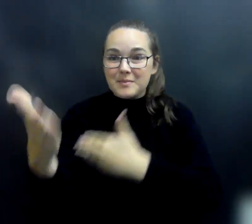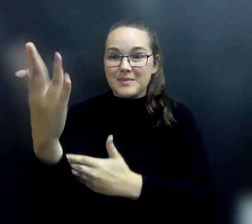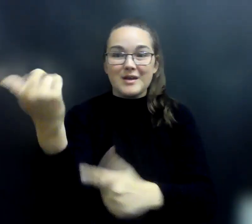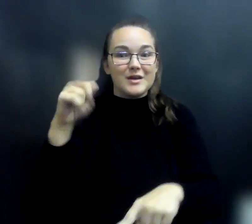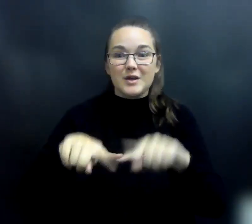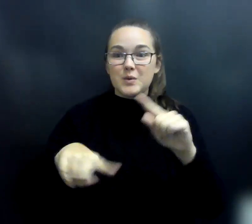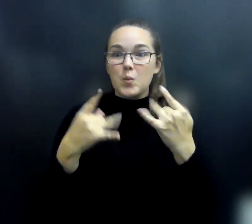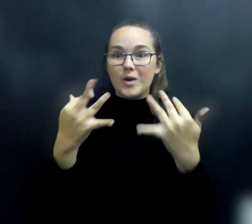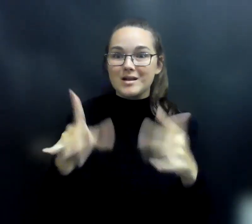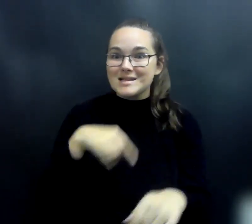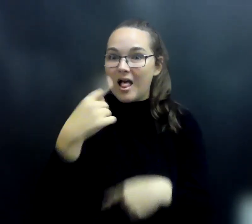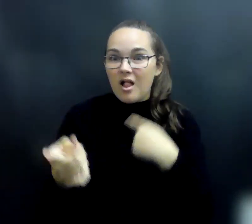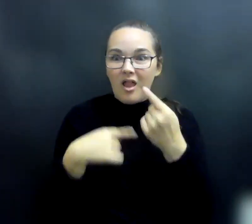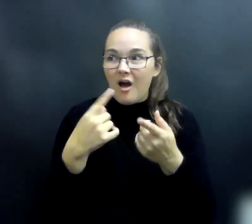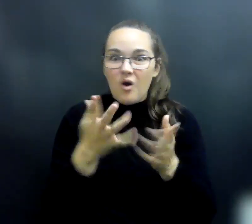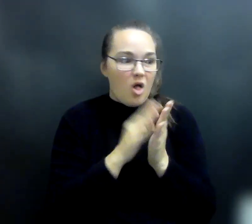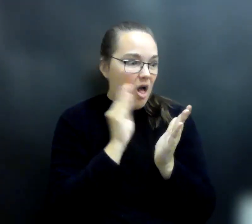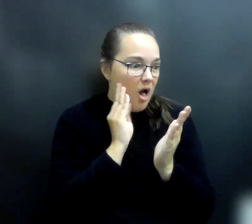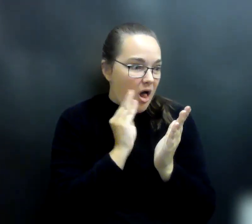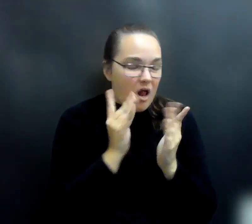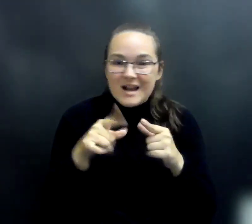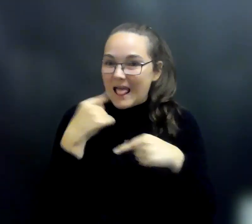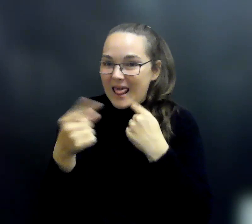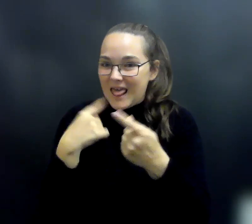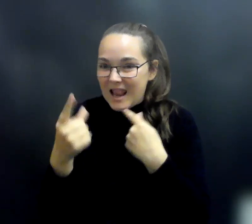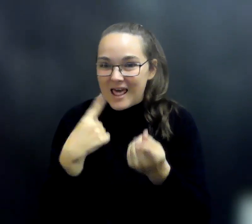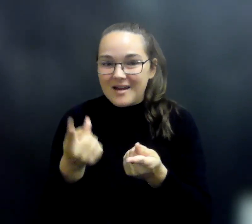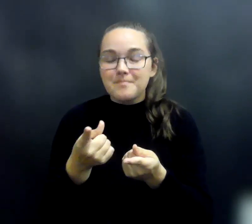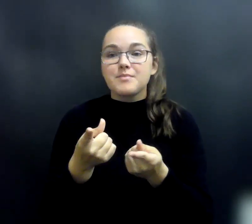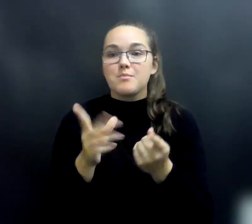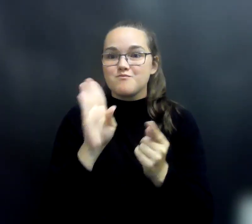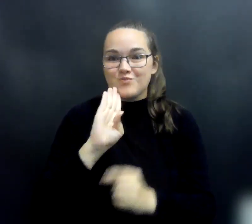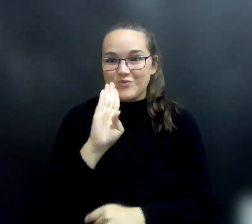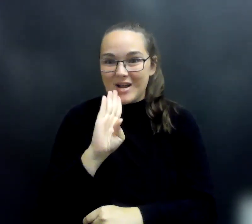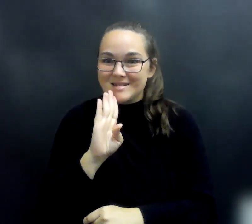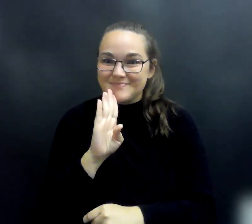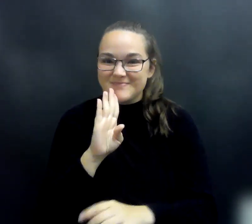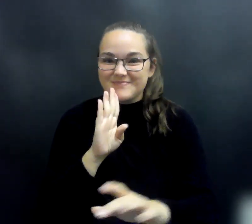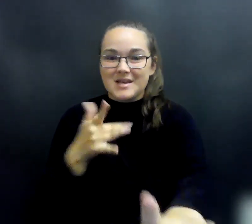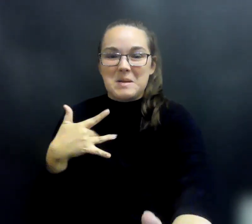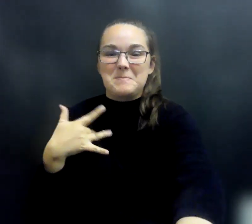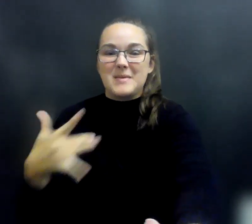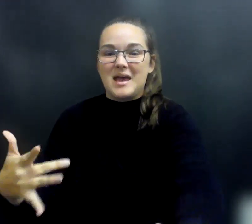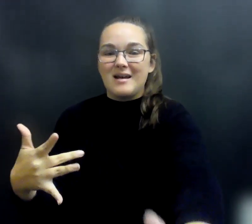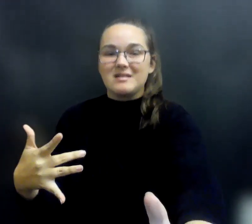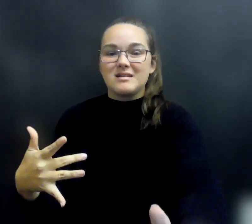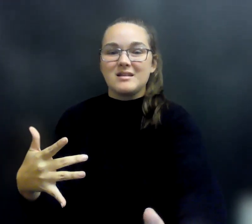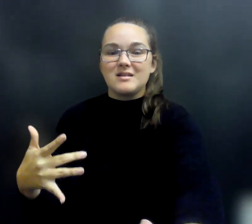to tell me what he'd learned. Breakfast in our house often turned into an astronomy lesson. But as time